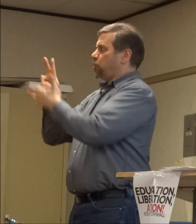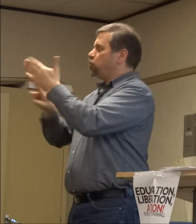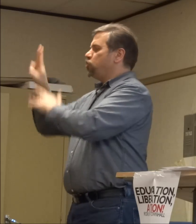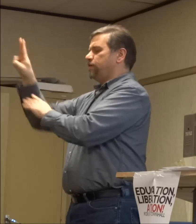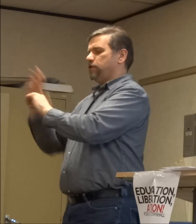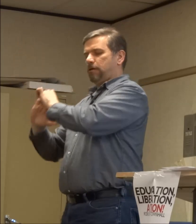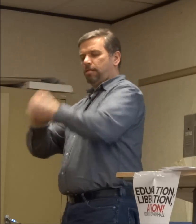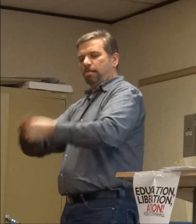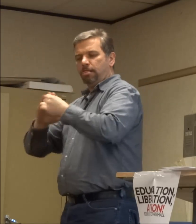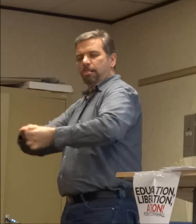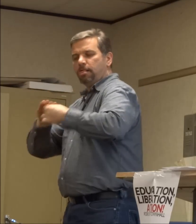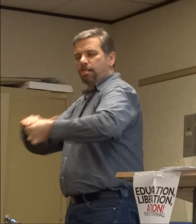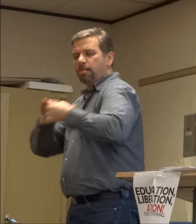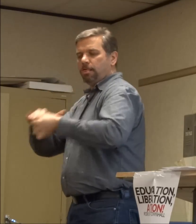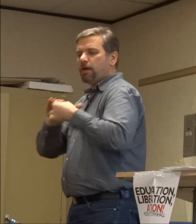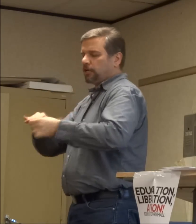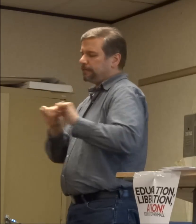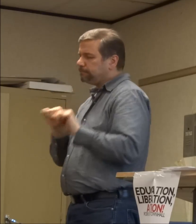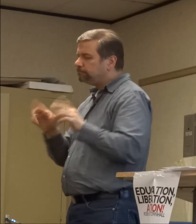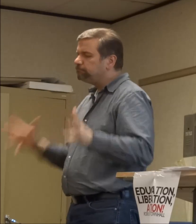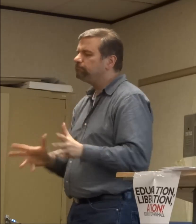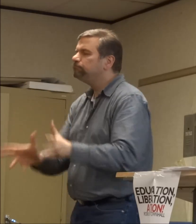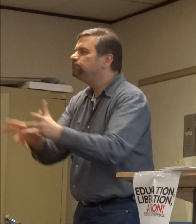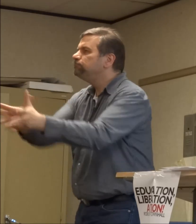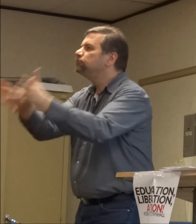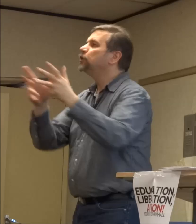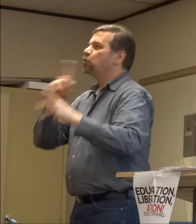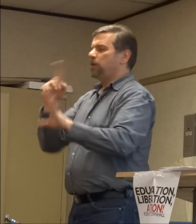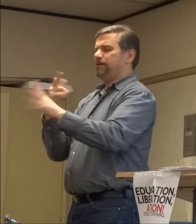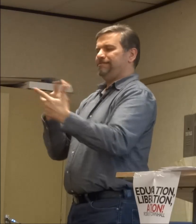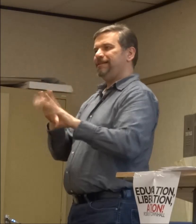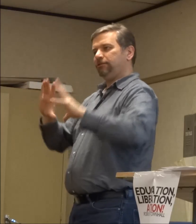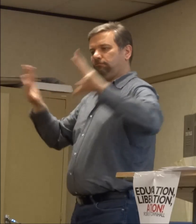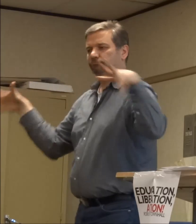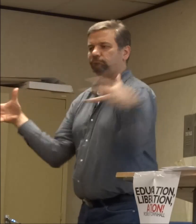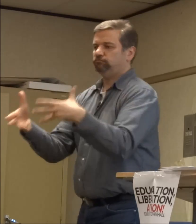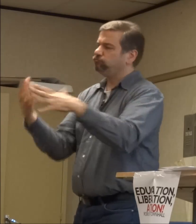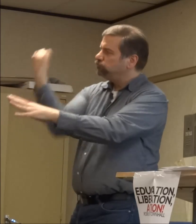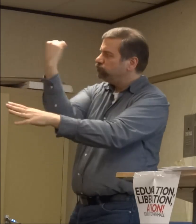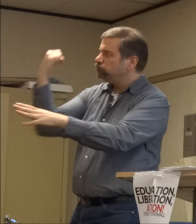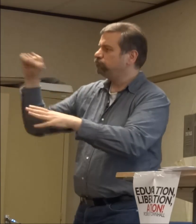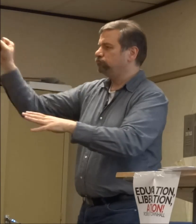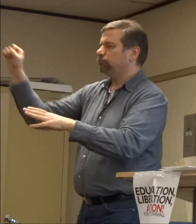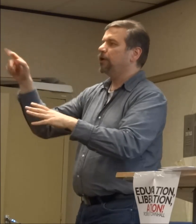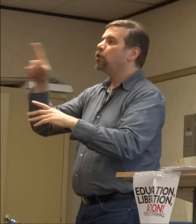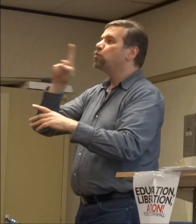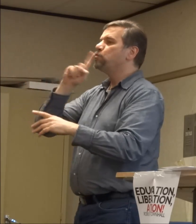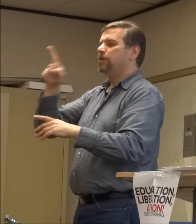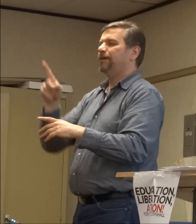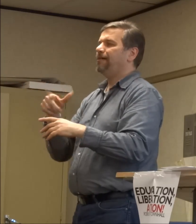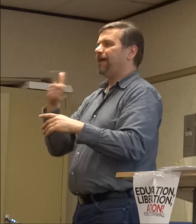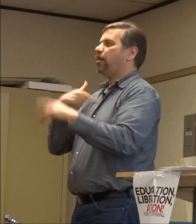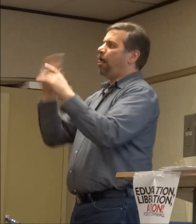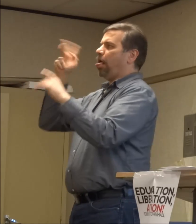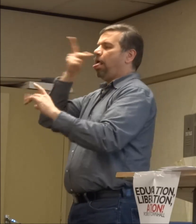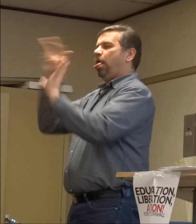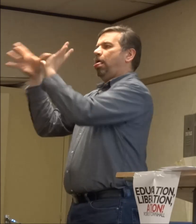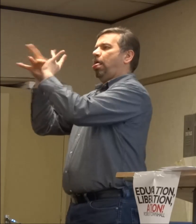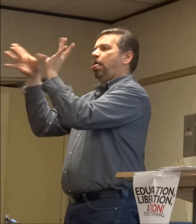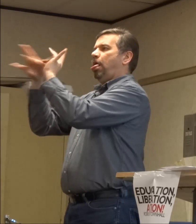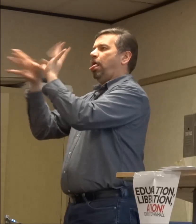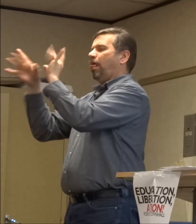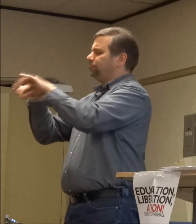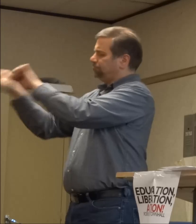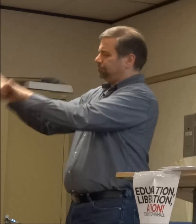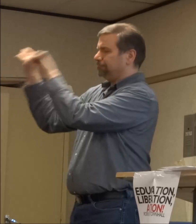university continues to foster. There needs to be a revolutionary movement that distances itself from the empty political rhetoric of